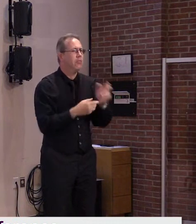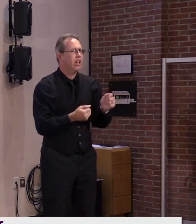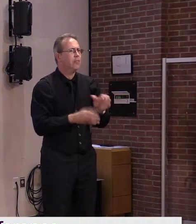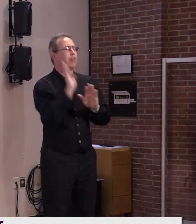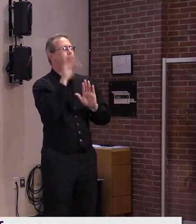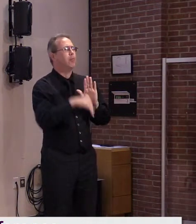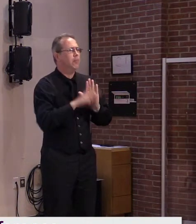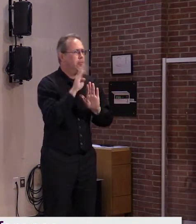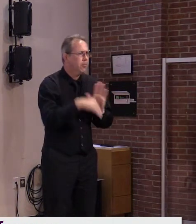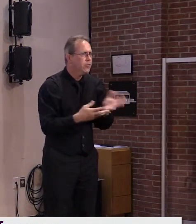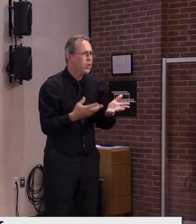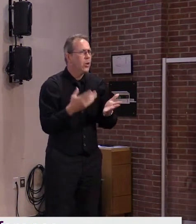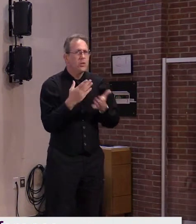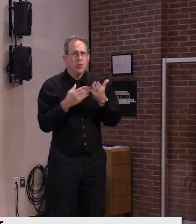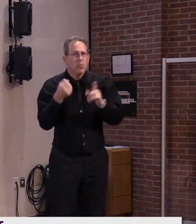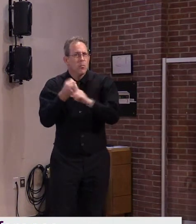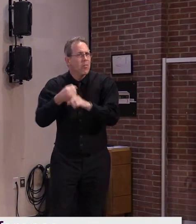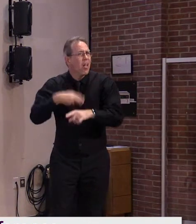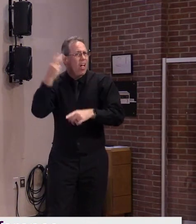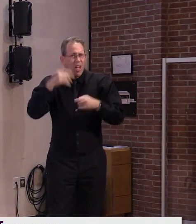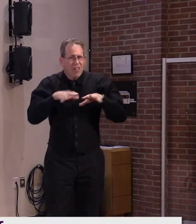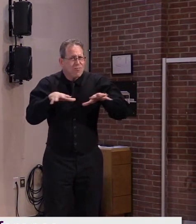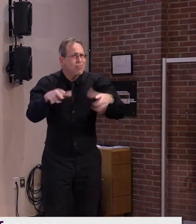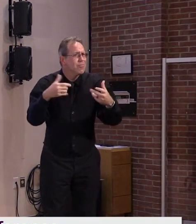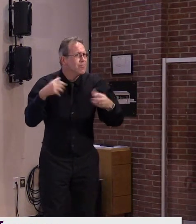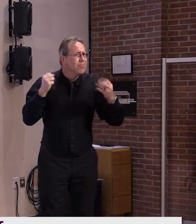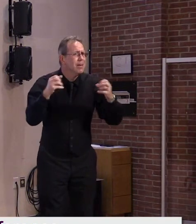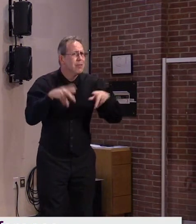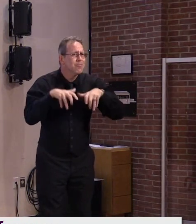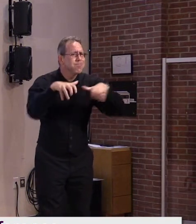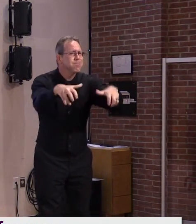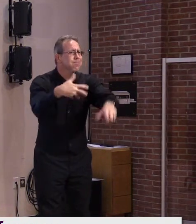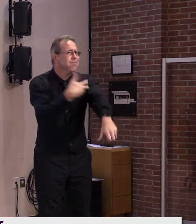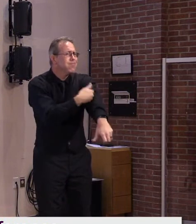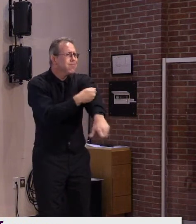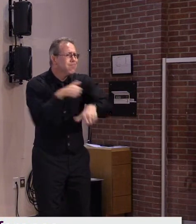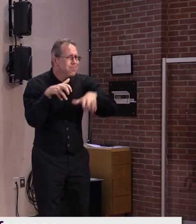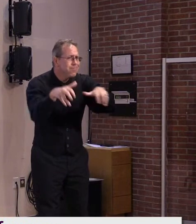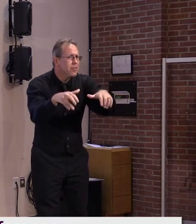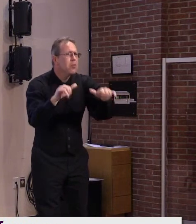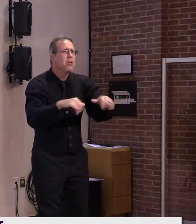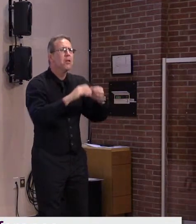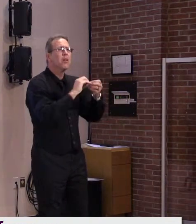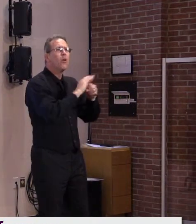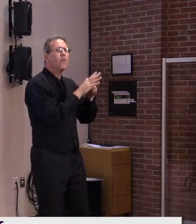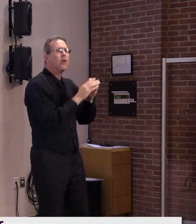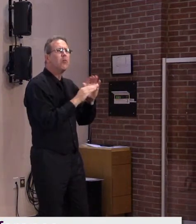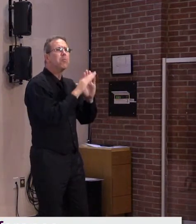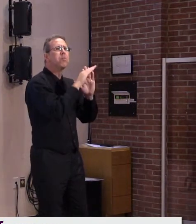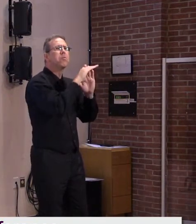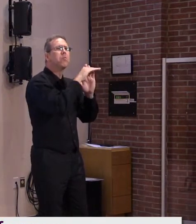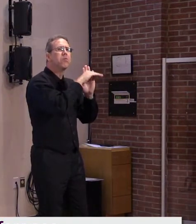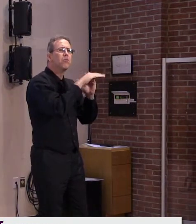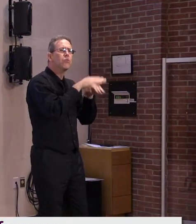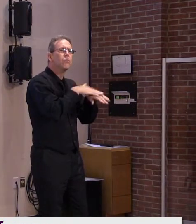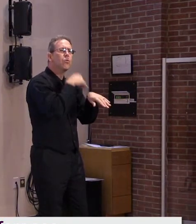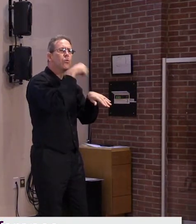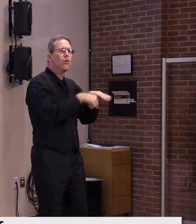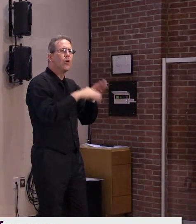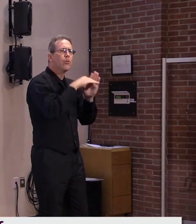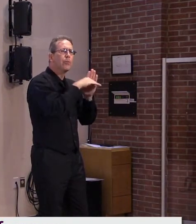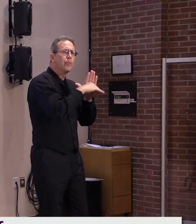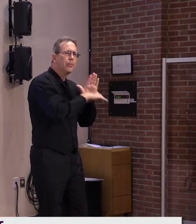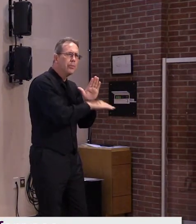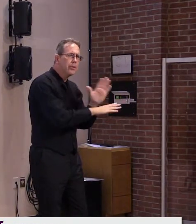more intense Delta wave. But it has resulted in their cases trending down more quickly than in places like